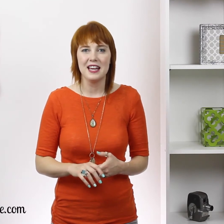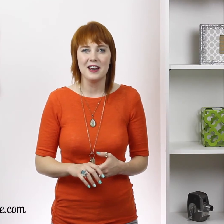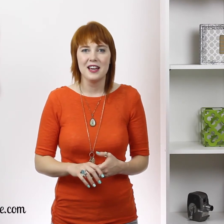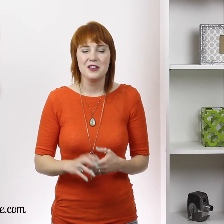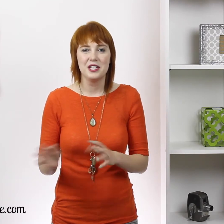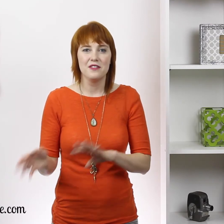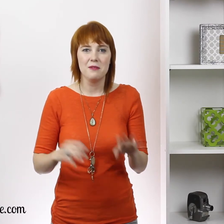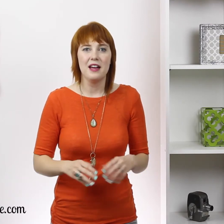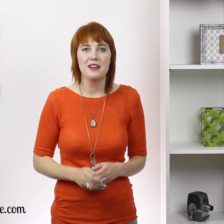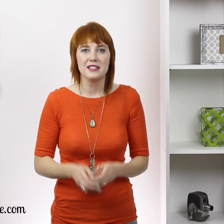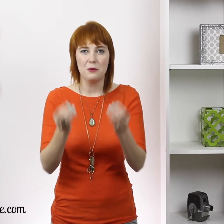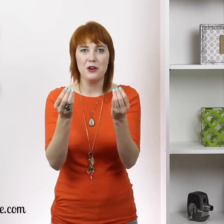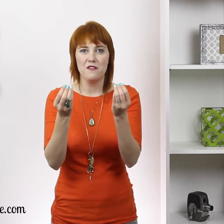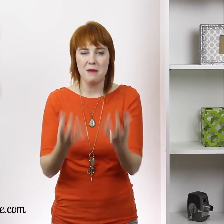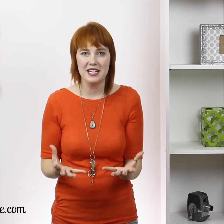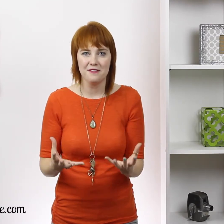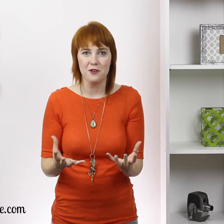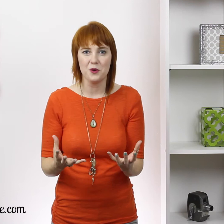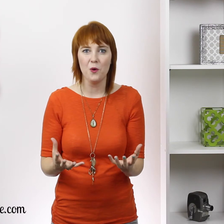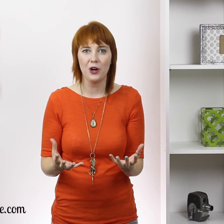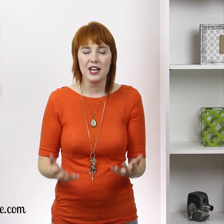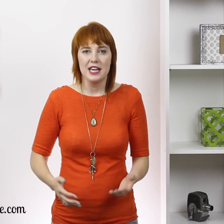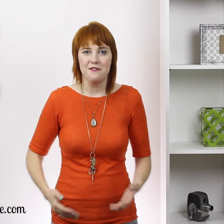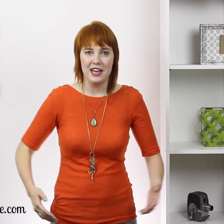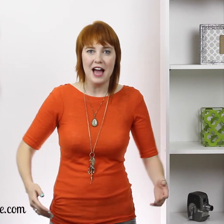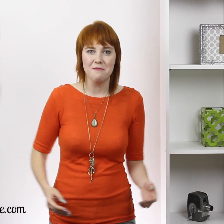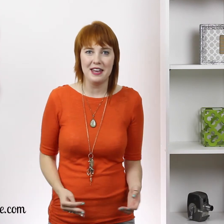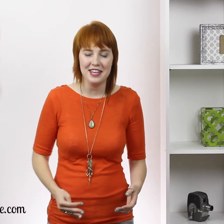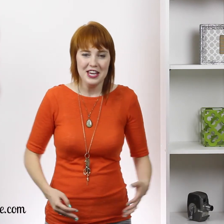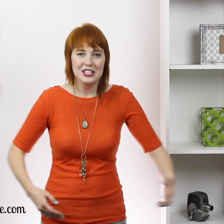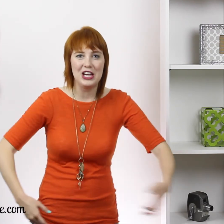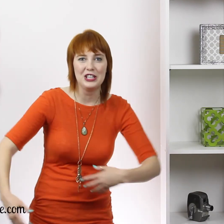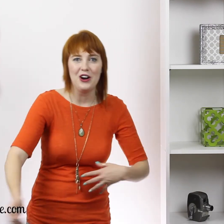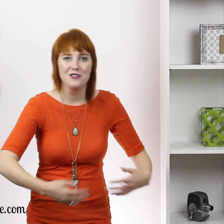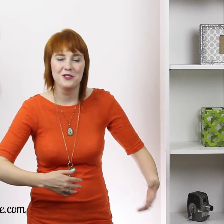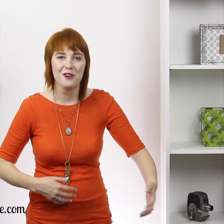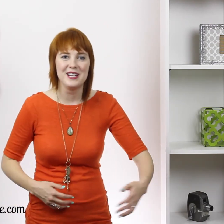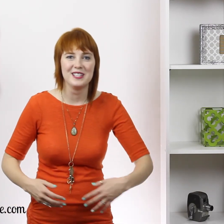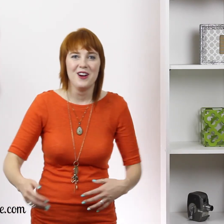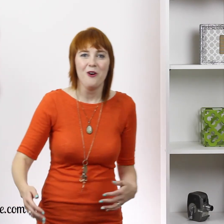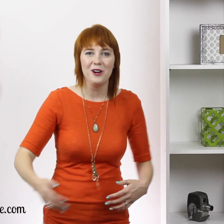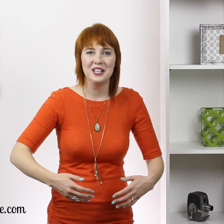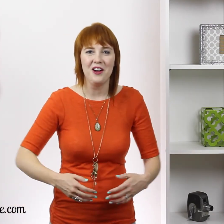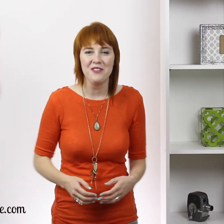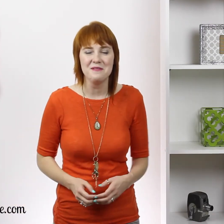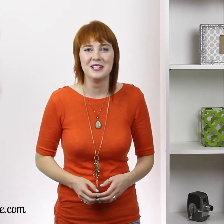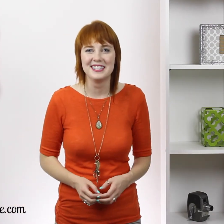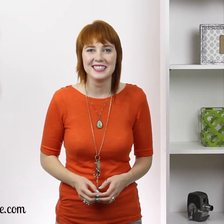say you can give them a lot and then you can say wow you have many of those or they have them taking all the toys and hoarding all of them you can say